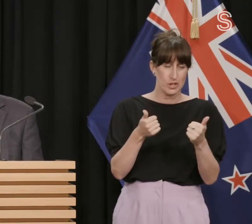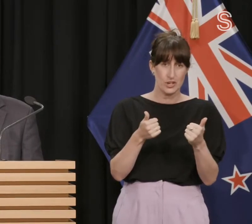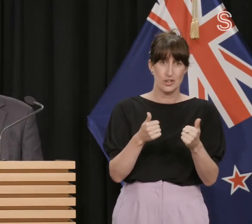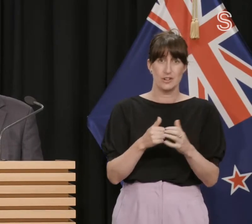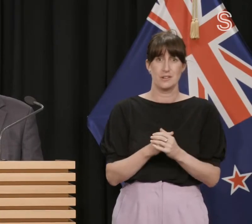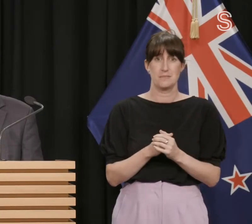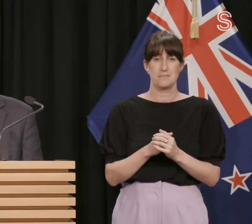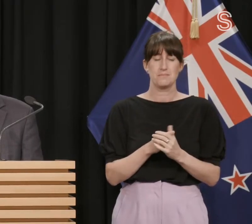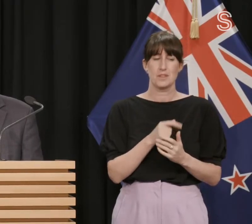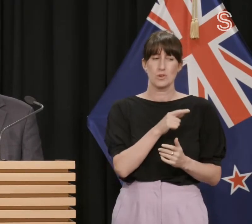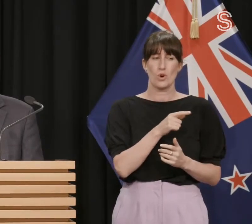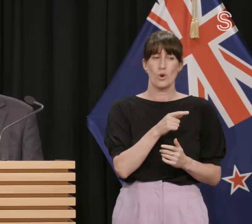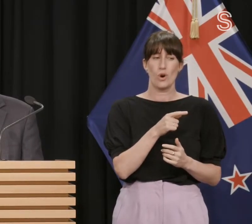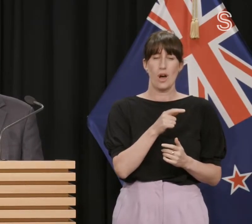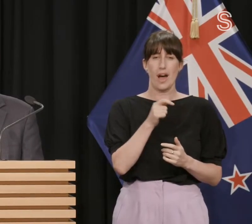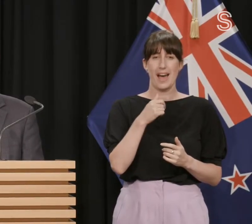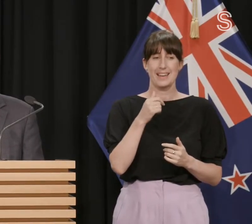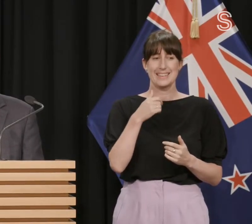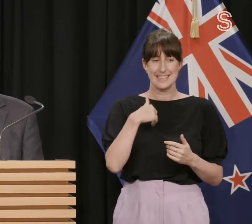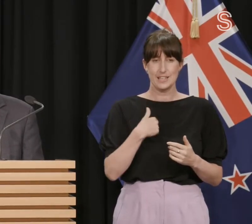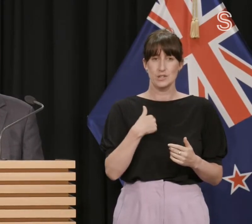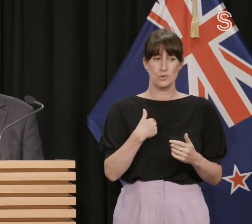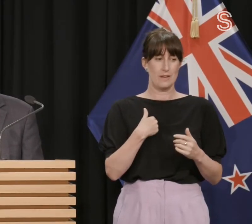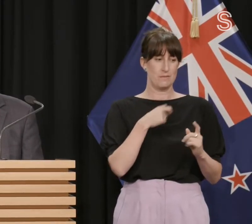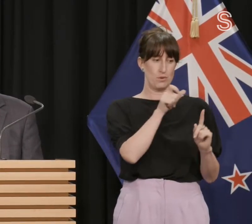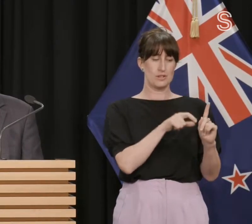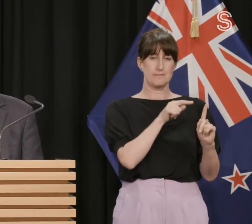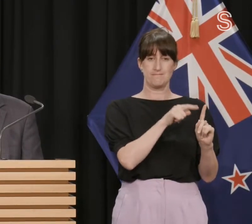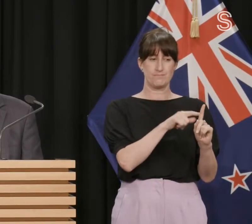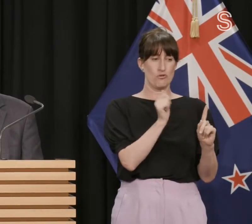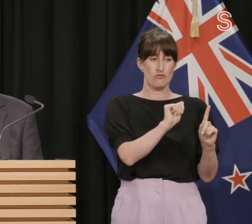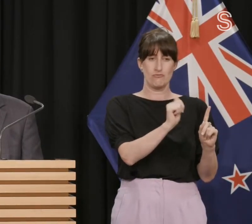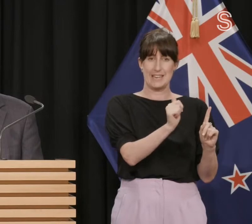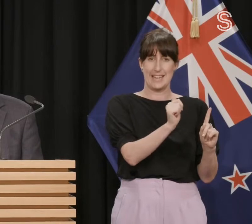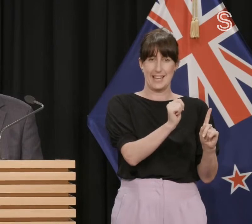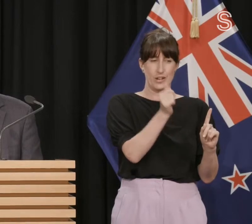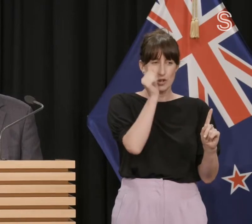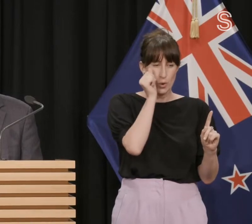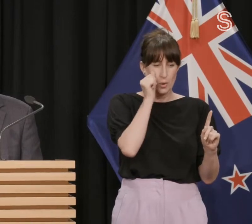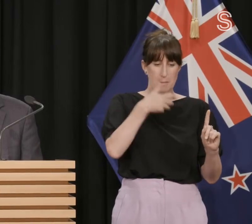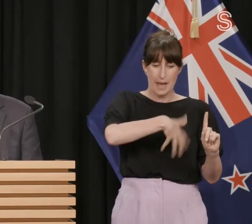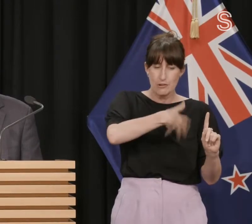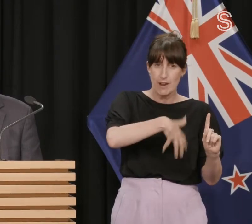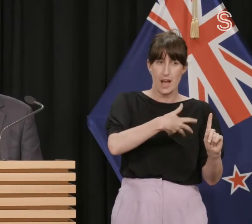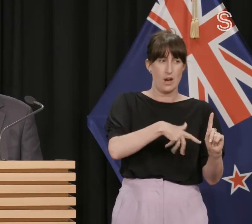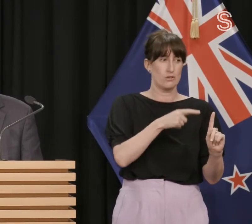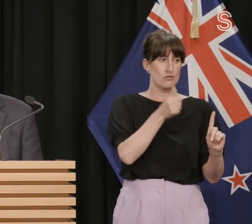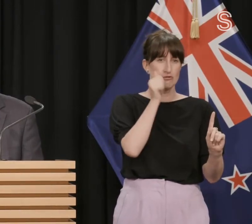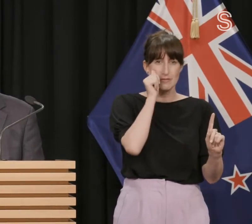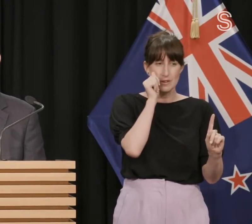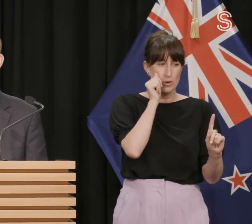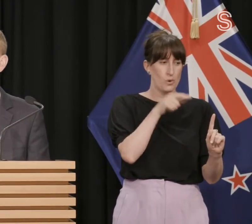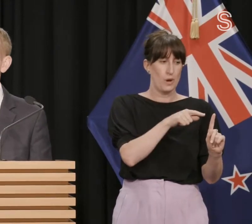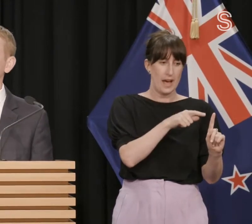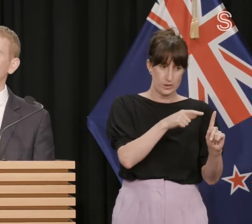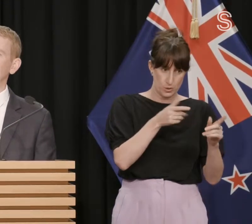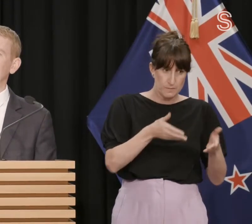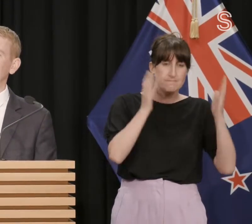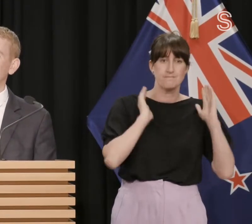I wanted to put someone into the job who I knew could pick all of that up from day one and really hit the ground running with it. And I'm confident that Stuart will be able to do